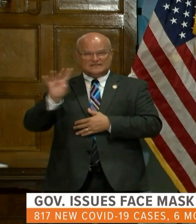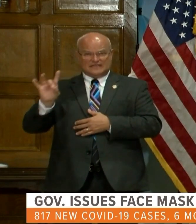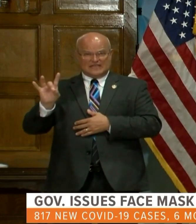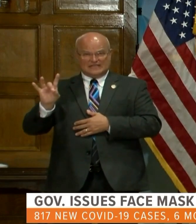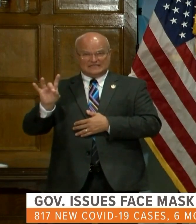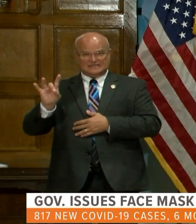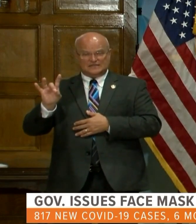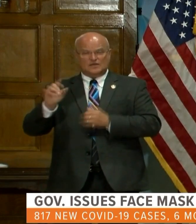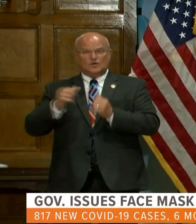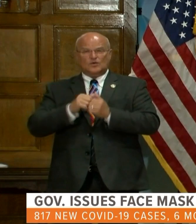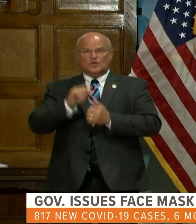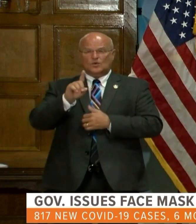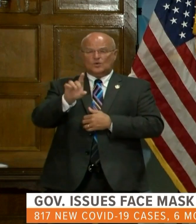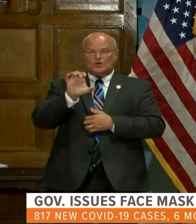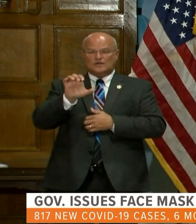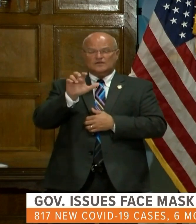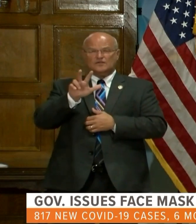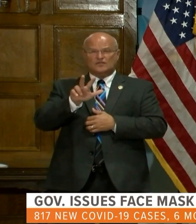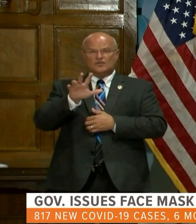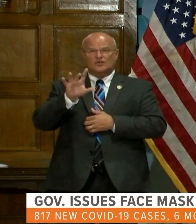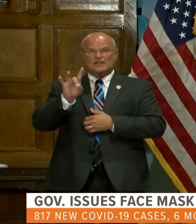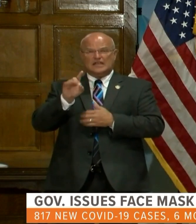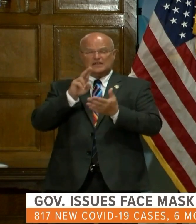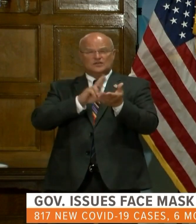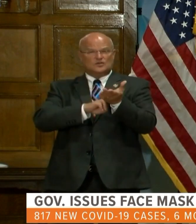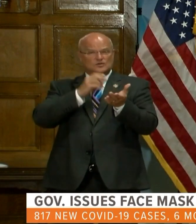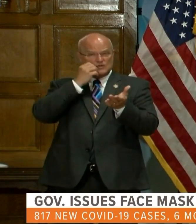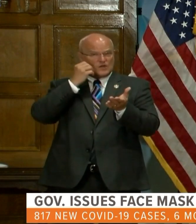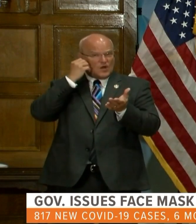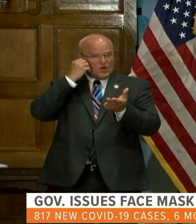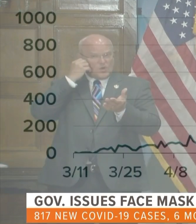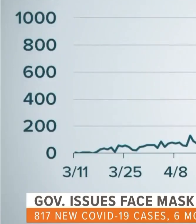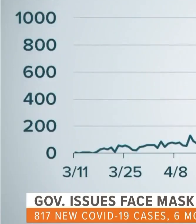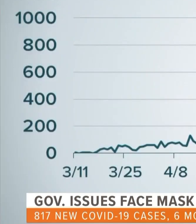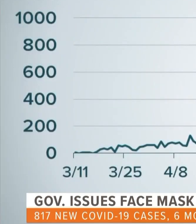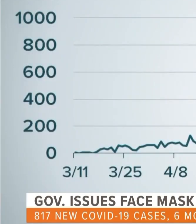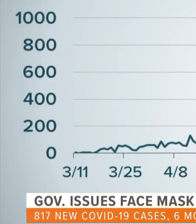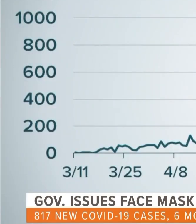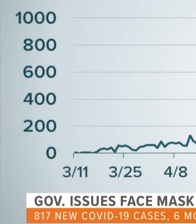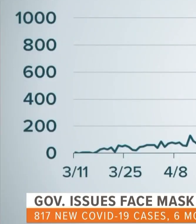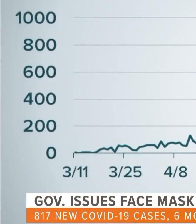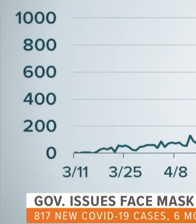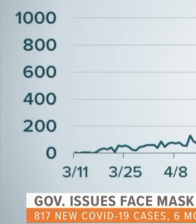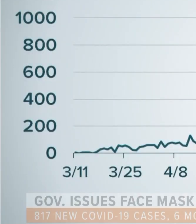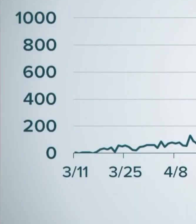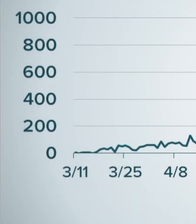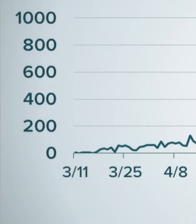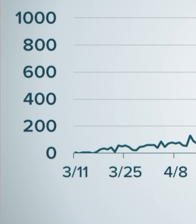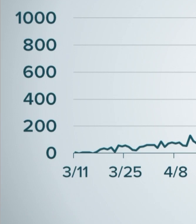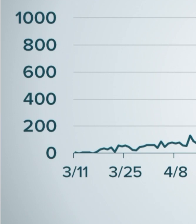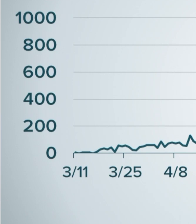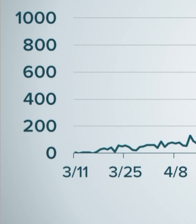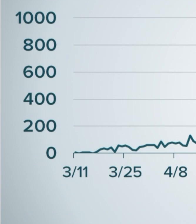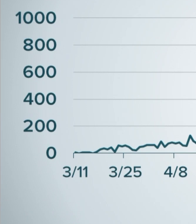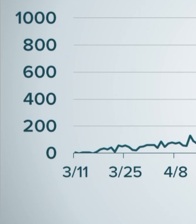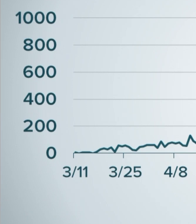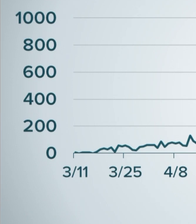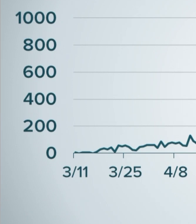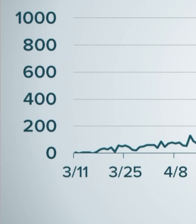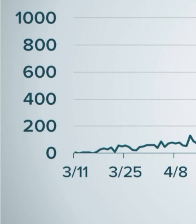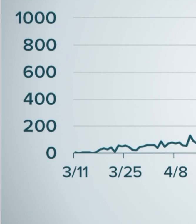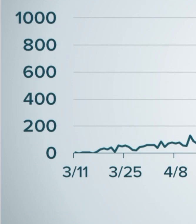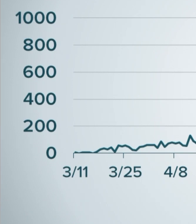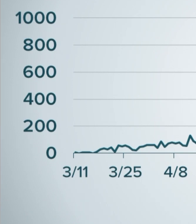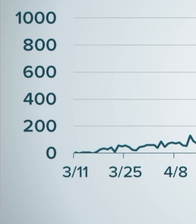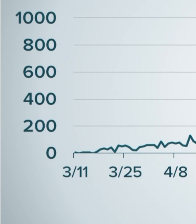6,578, with 138 in nursing homes, 978 in correctional institutions, and in the community,